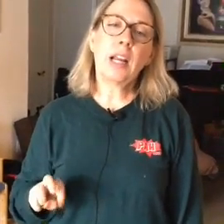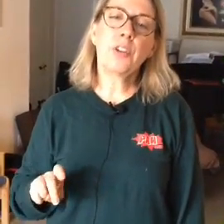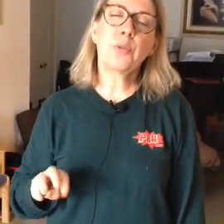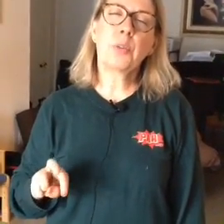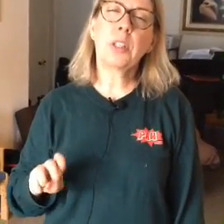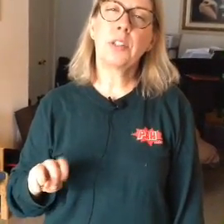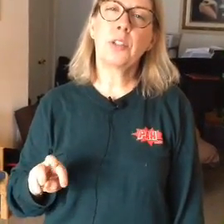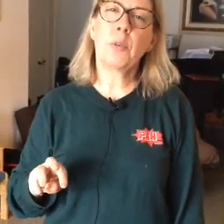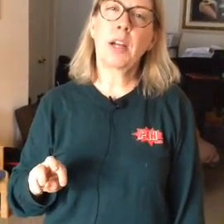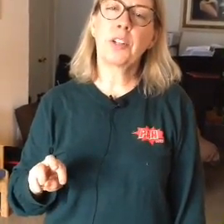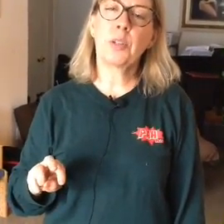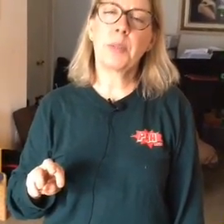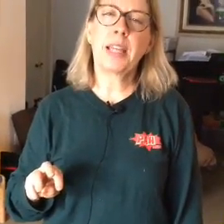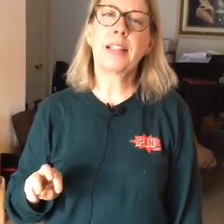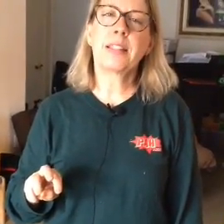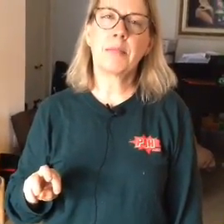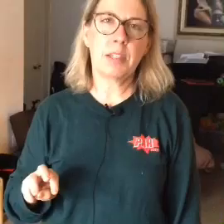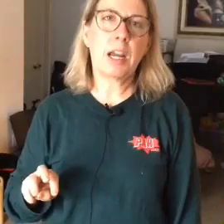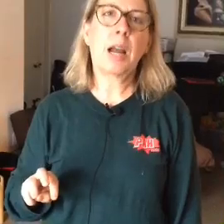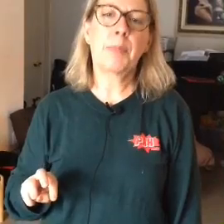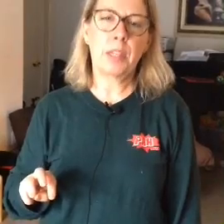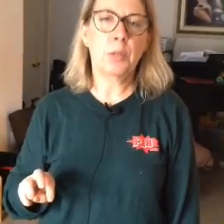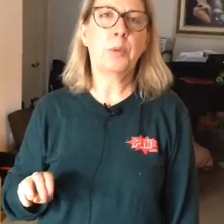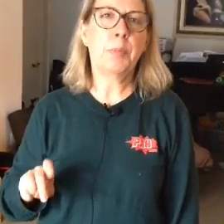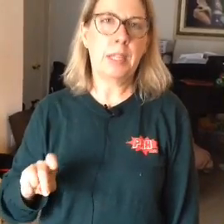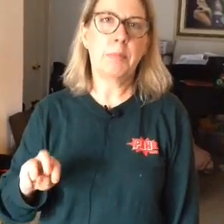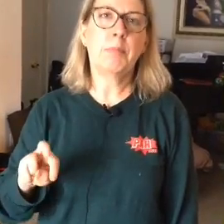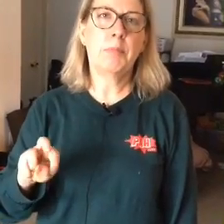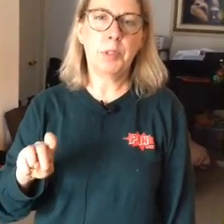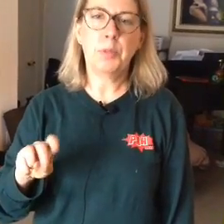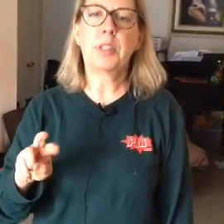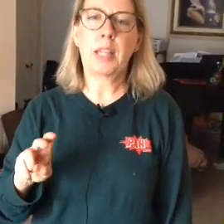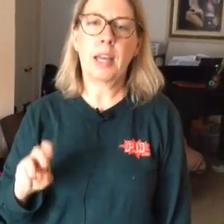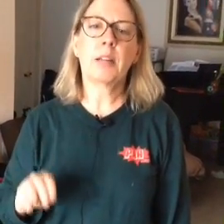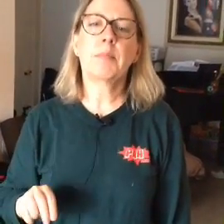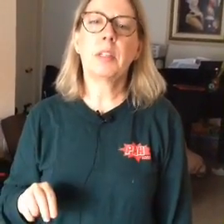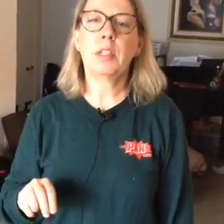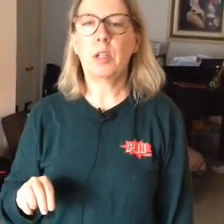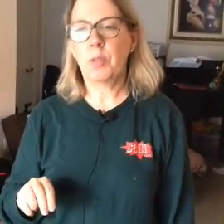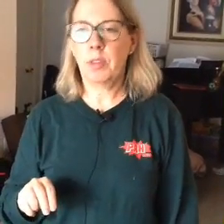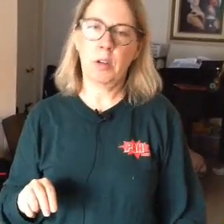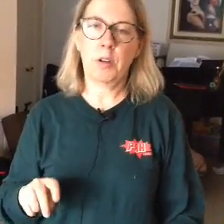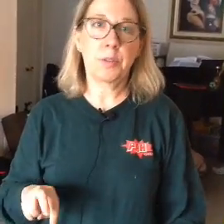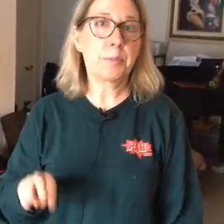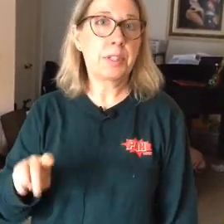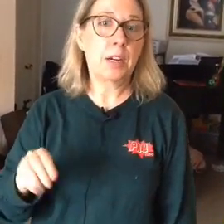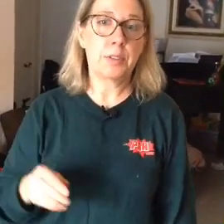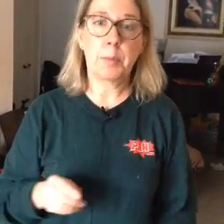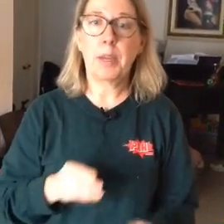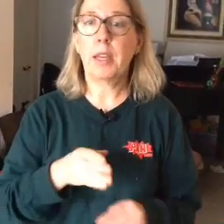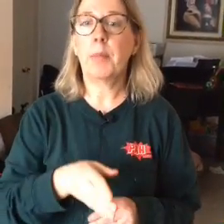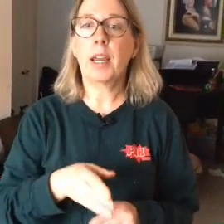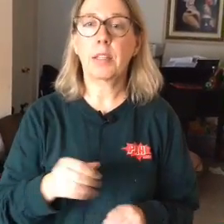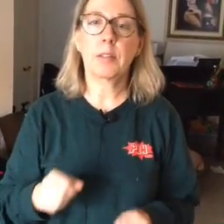Stairs really isn't directions, but that's the time that you would be using that. You know, there are some stairs up ahead, Max.